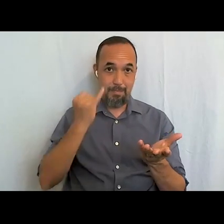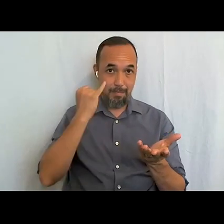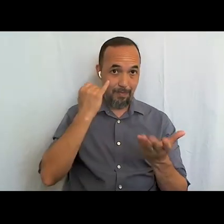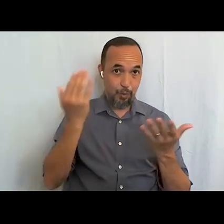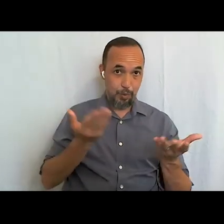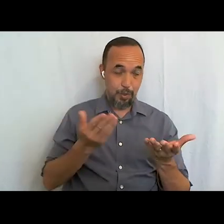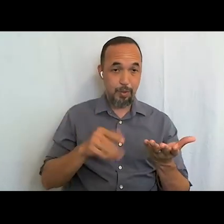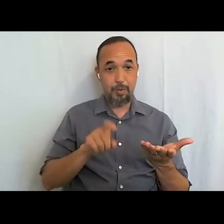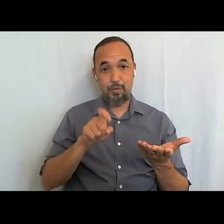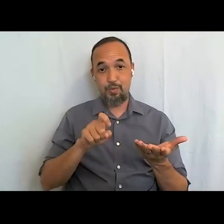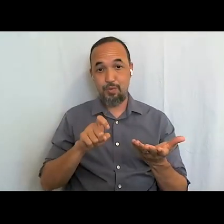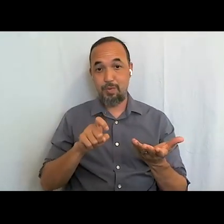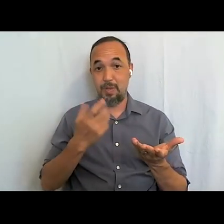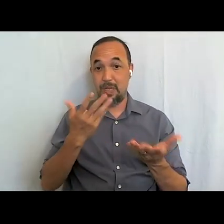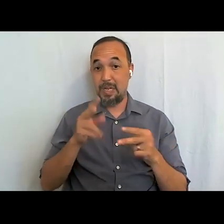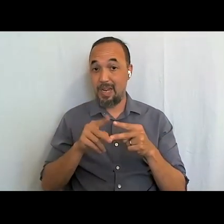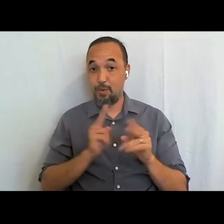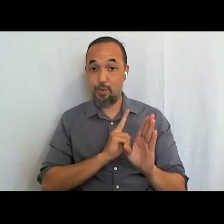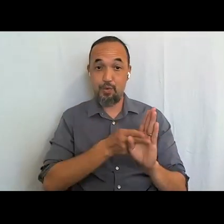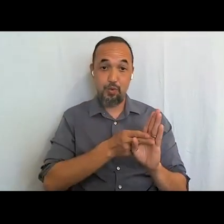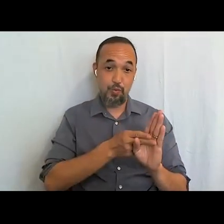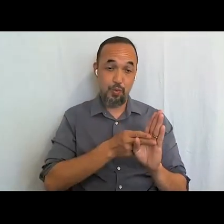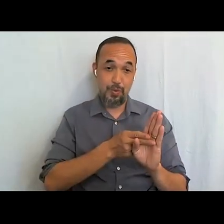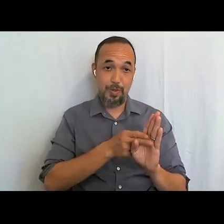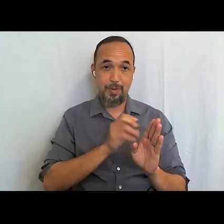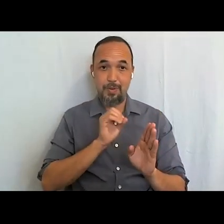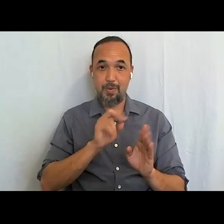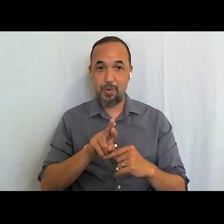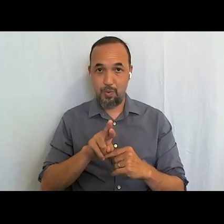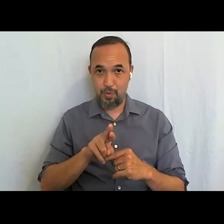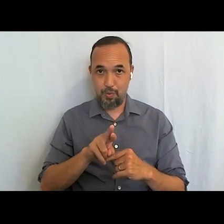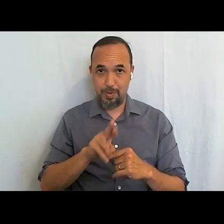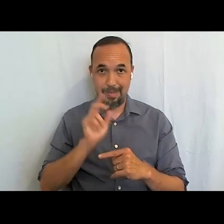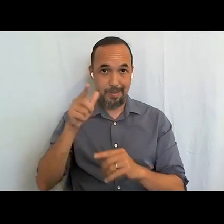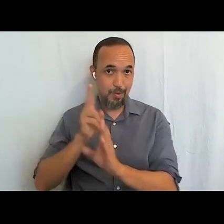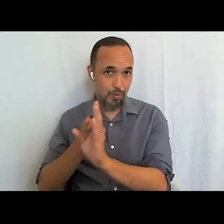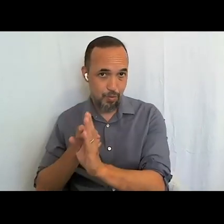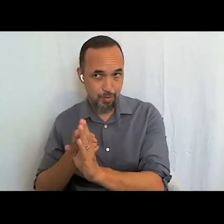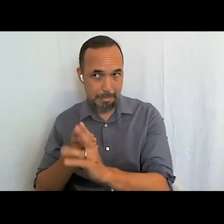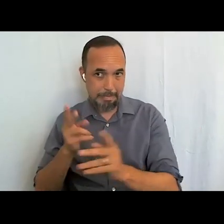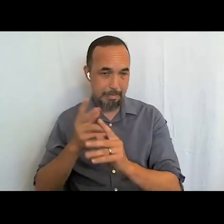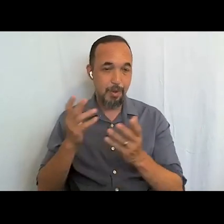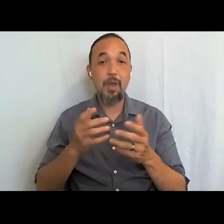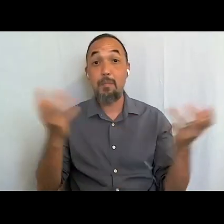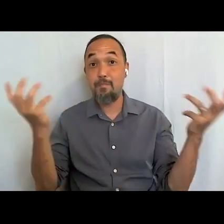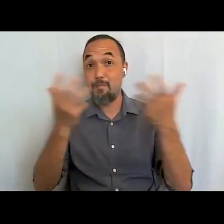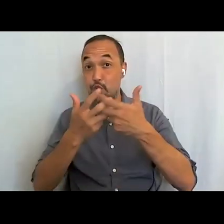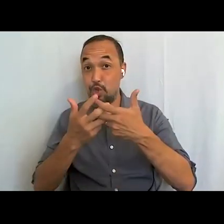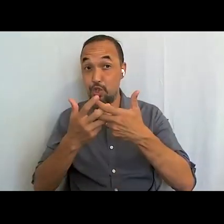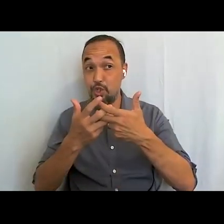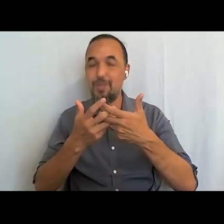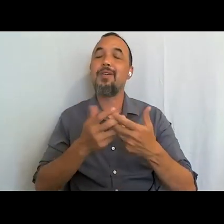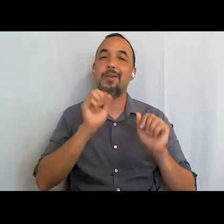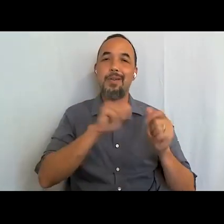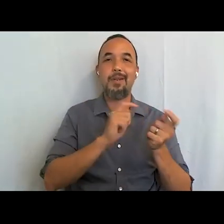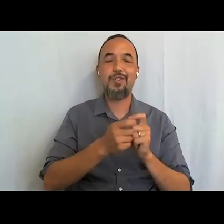team or join one or create one. When you get merged, there will be the opportunity to change that name. Otherwise, it